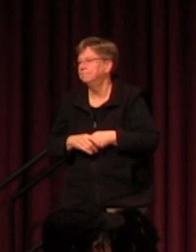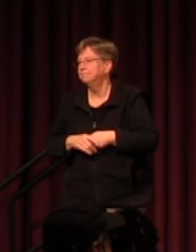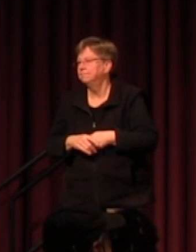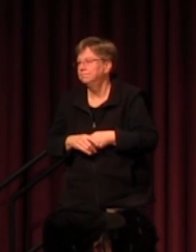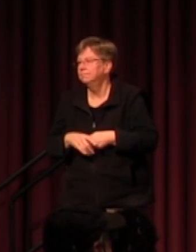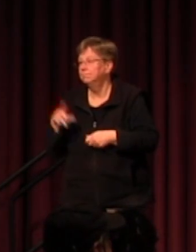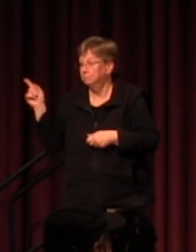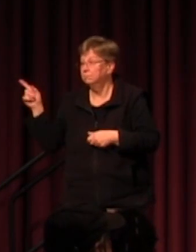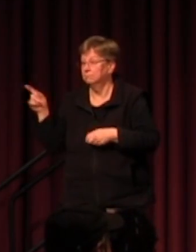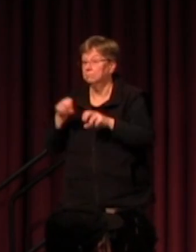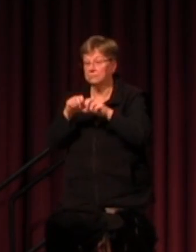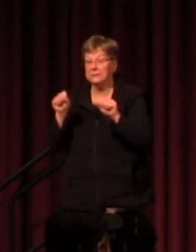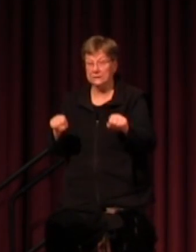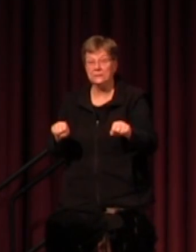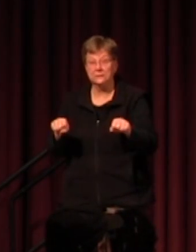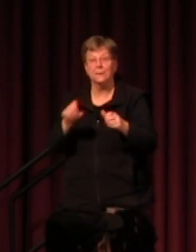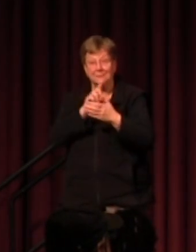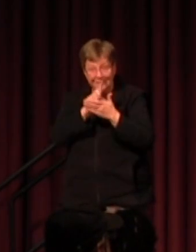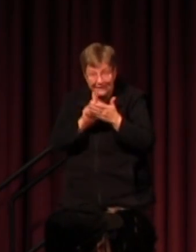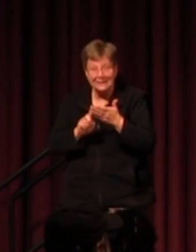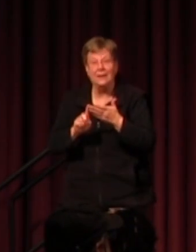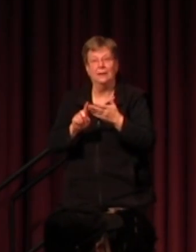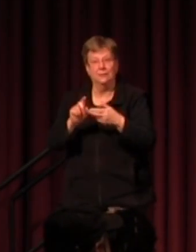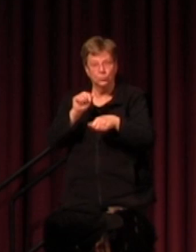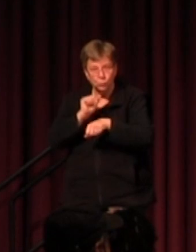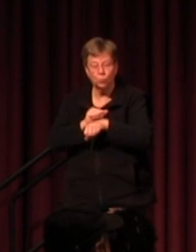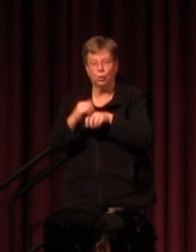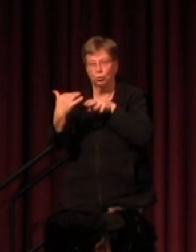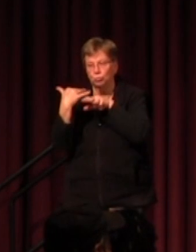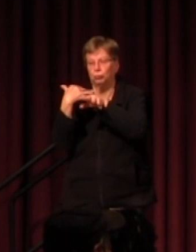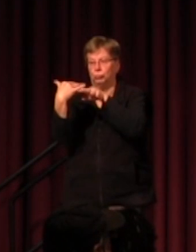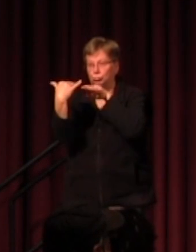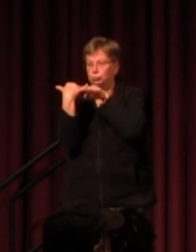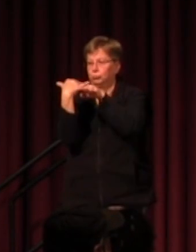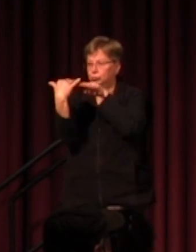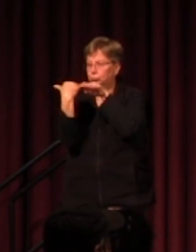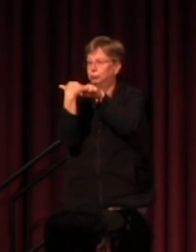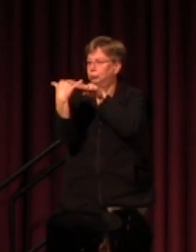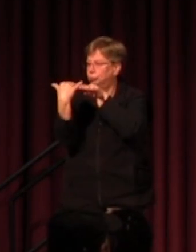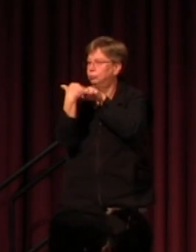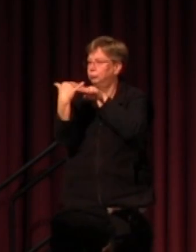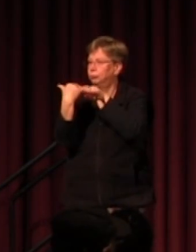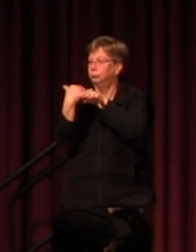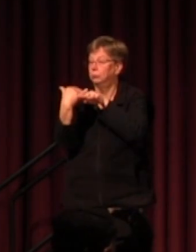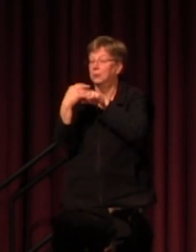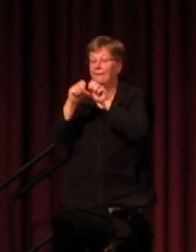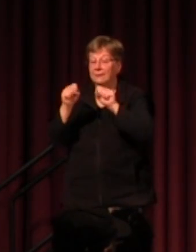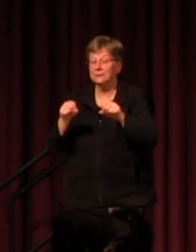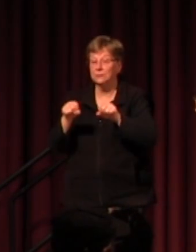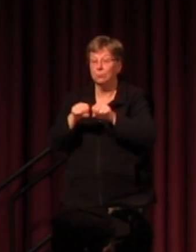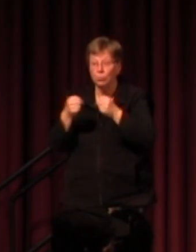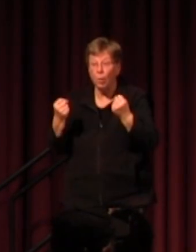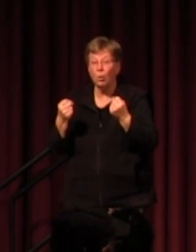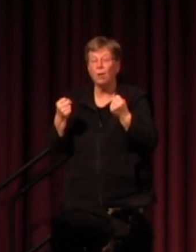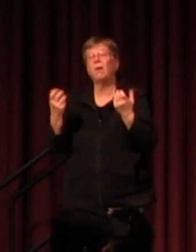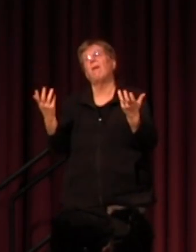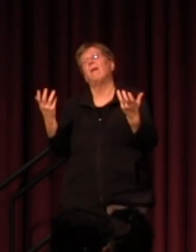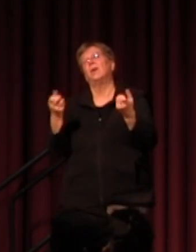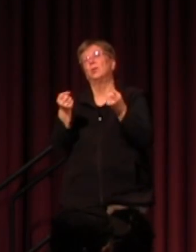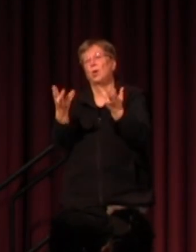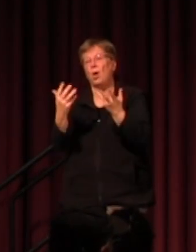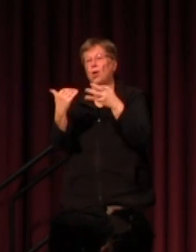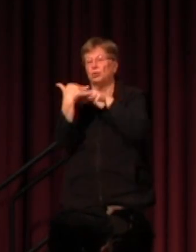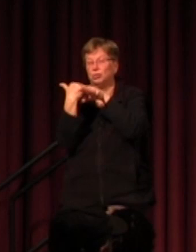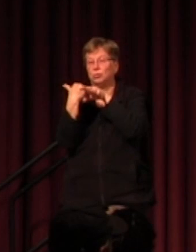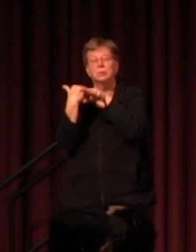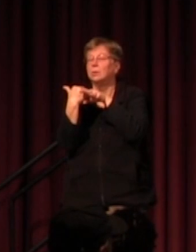This is the way the system is actually designed. We don't have a system that's broken because it has traffic jams. We